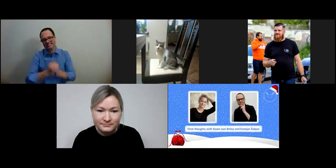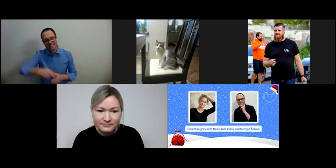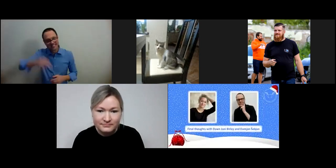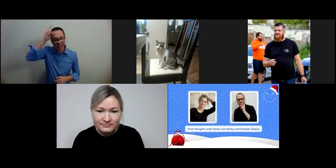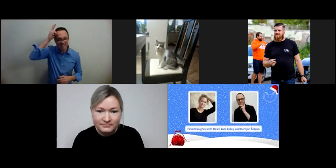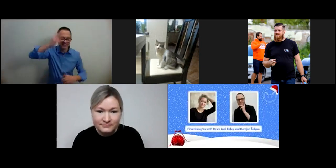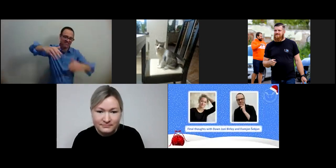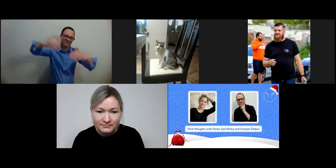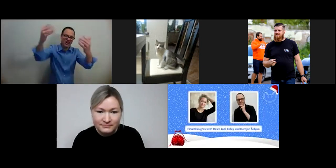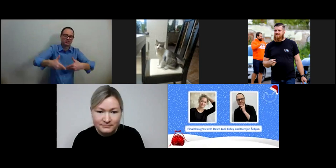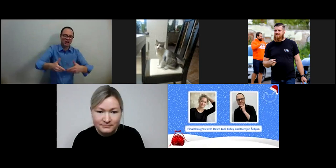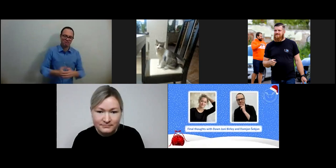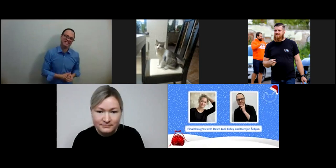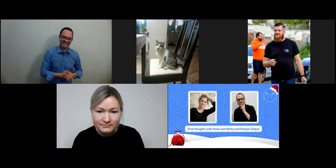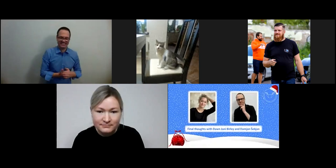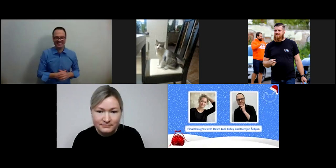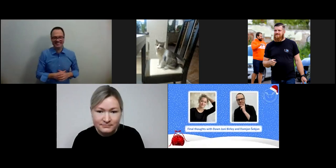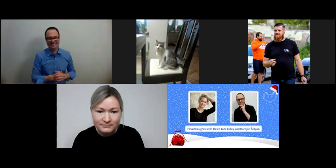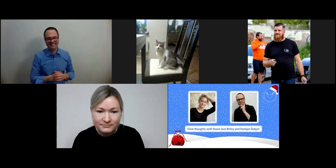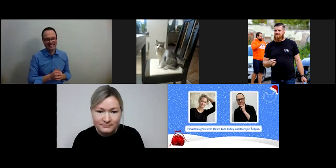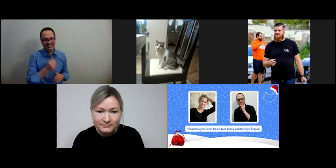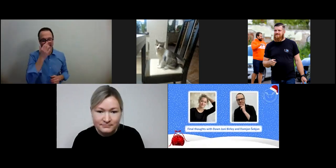You may open your camera if you wish.